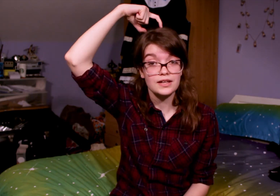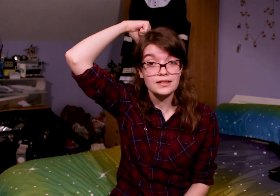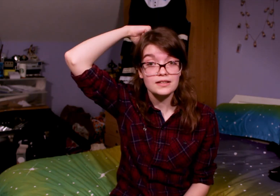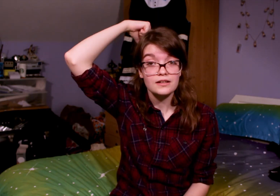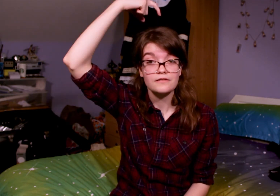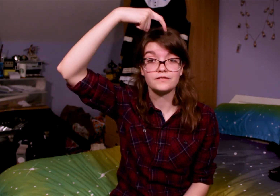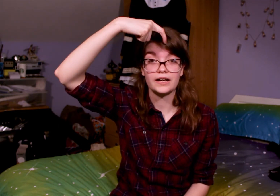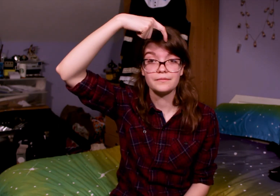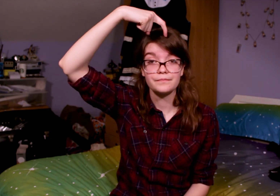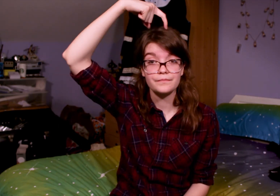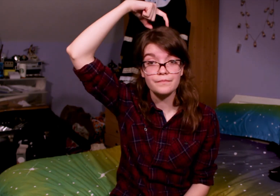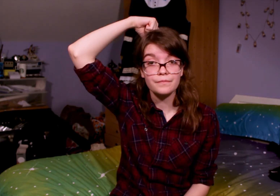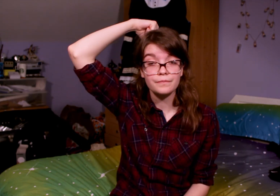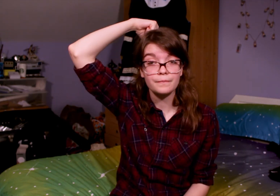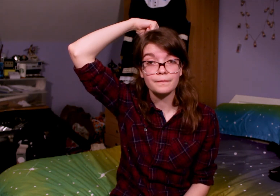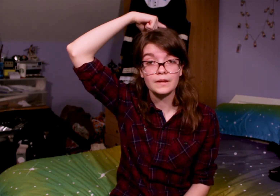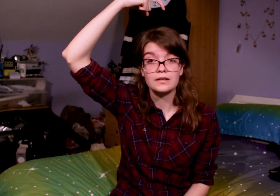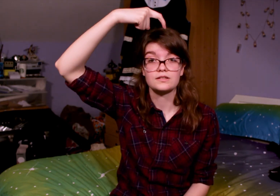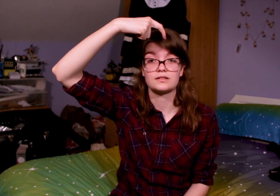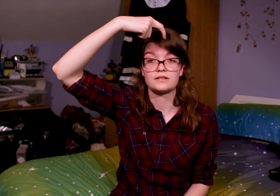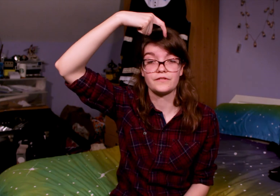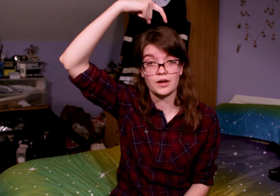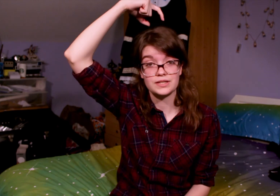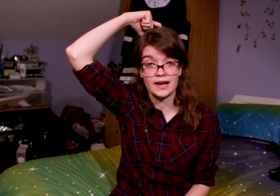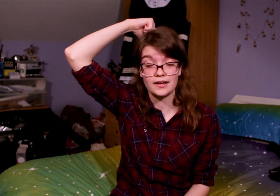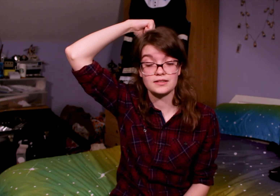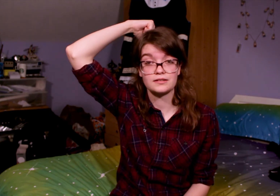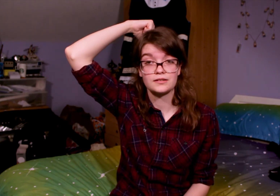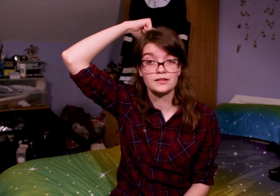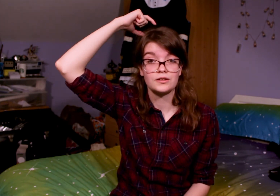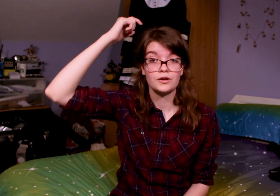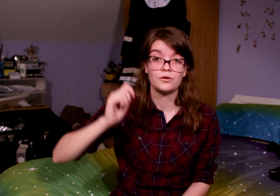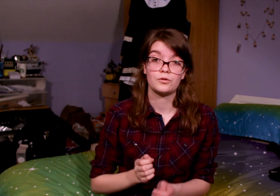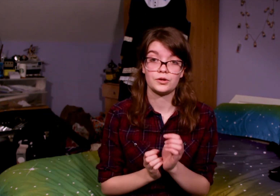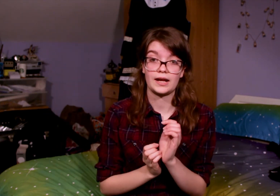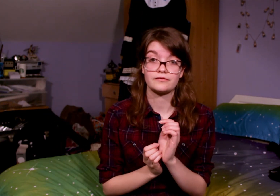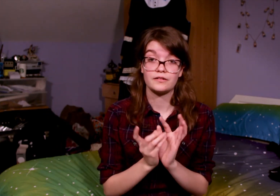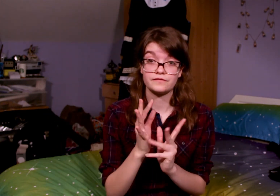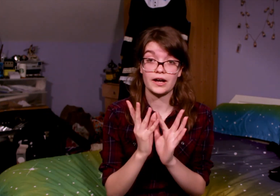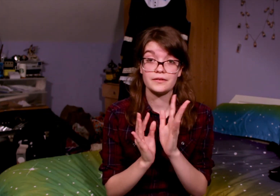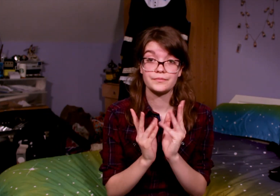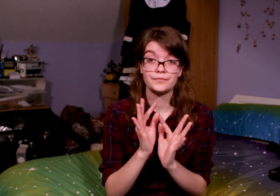signs. Fire. So this is the fireman's hat, or you can have fire.